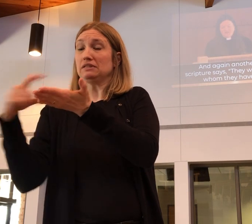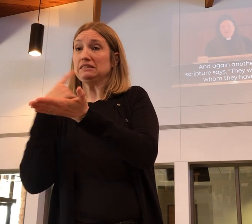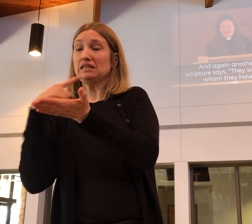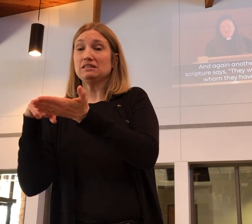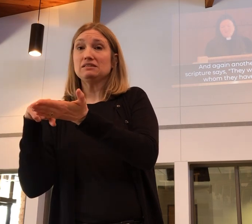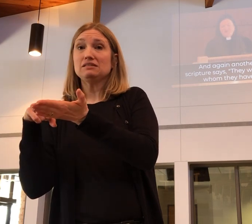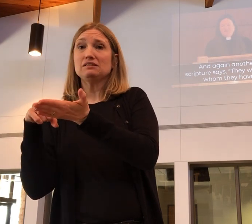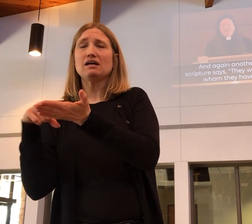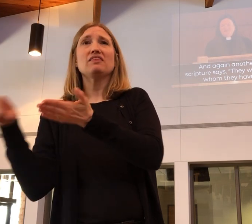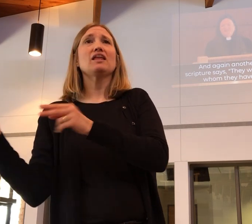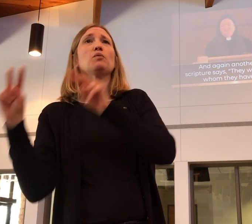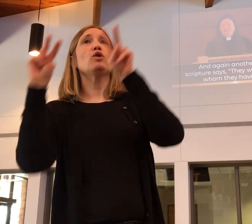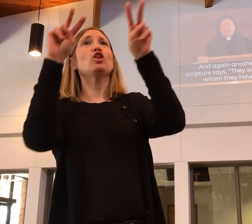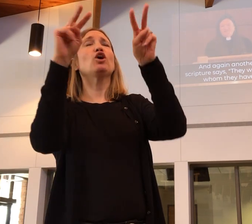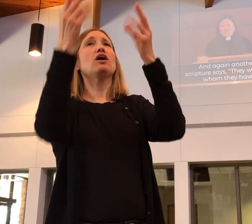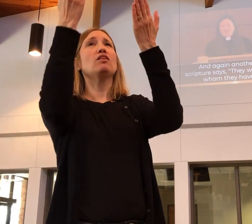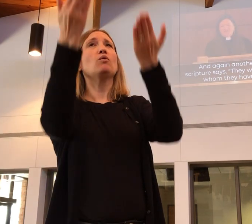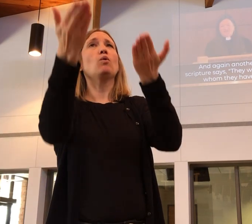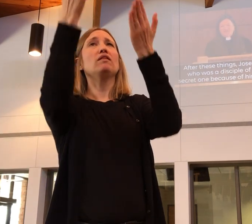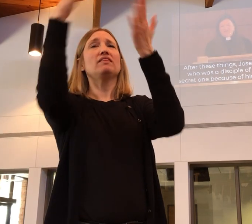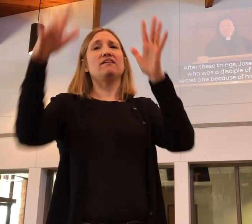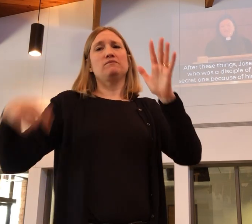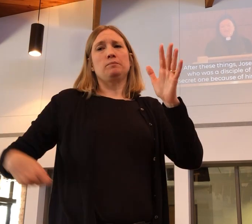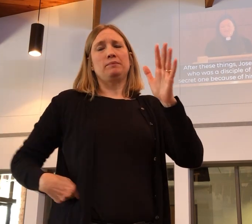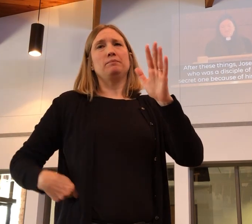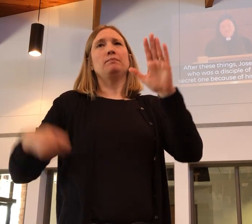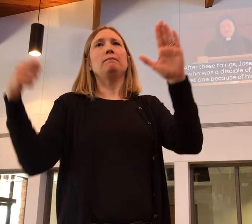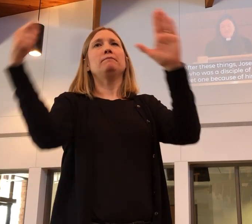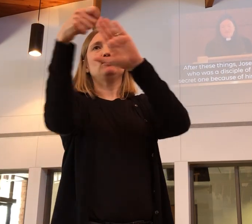they will look on the one whom they have pierced.